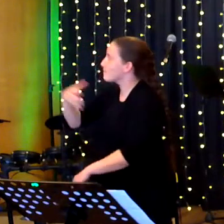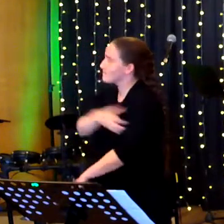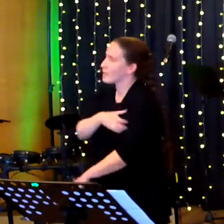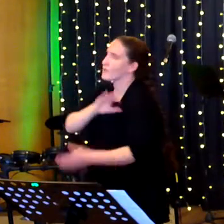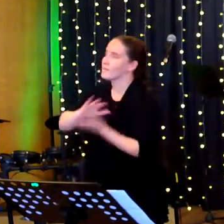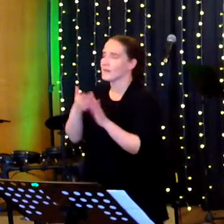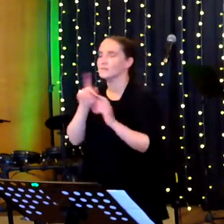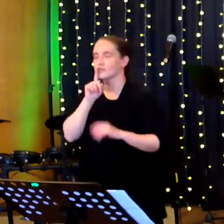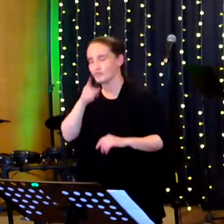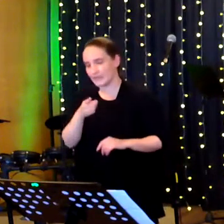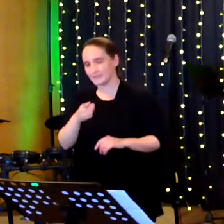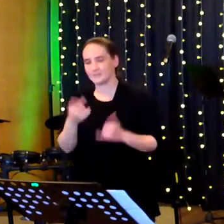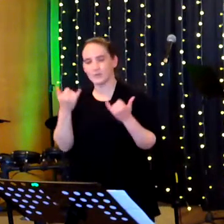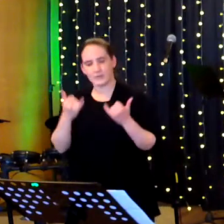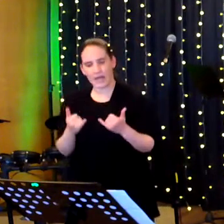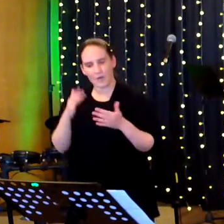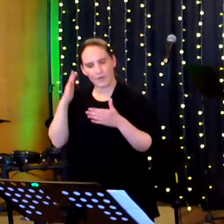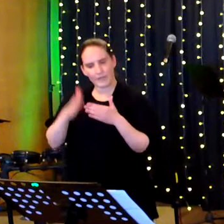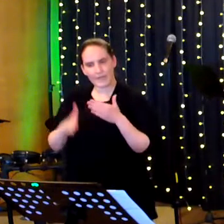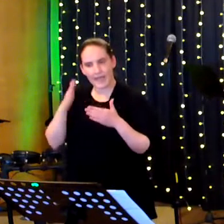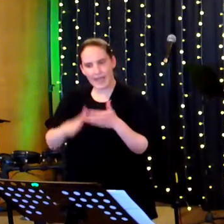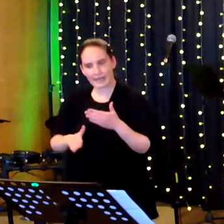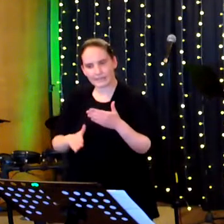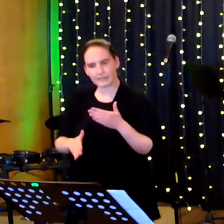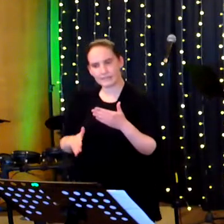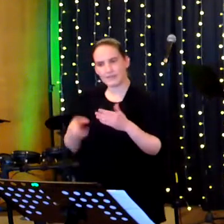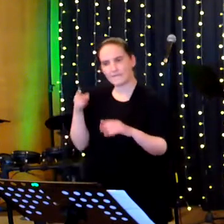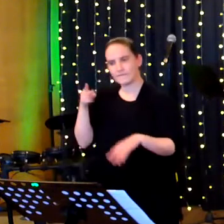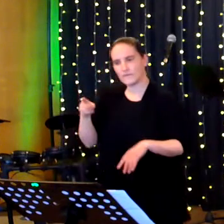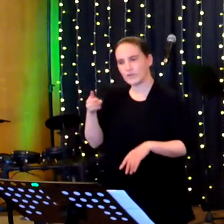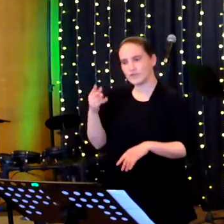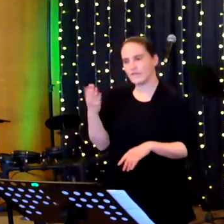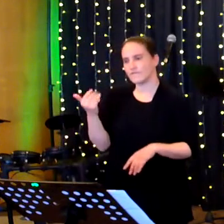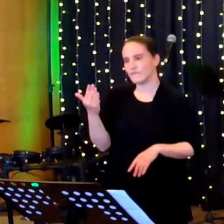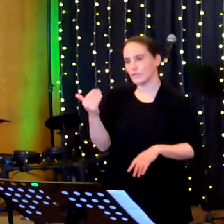let's finish out this thing with Daniel here. So we're in verse 14.